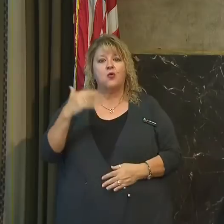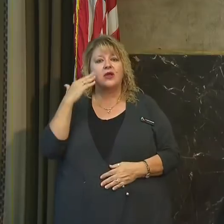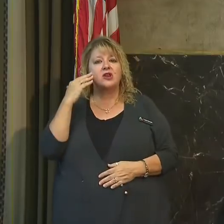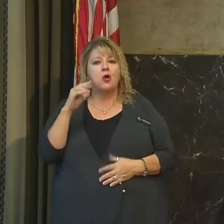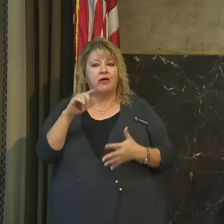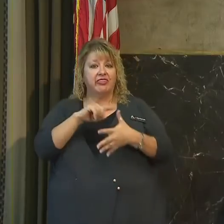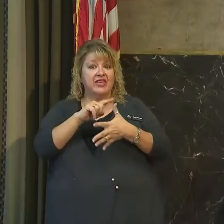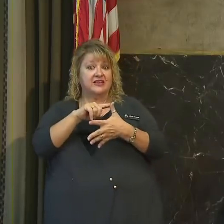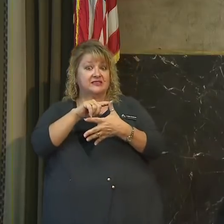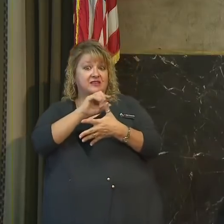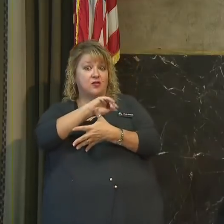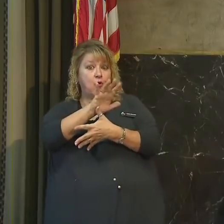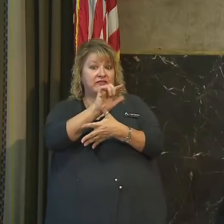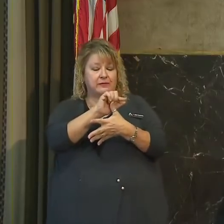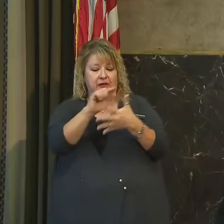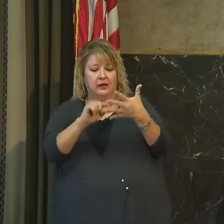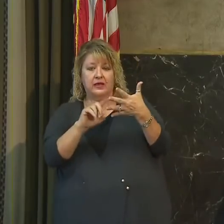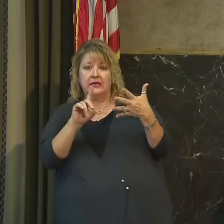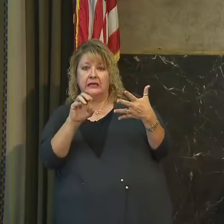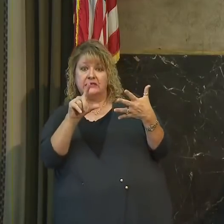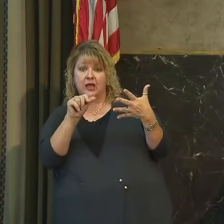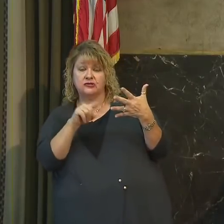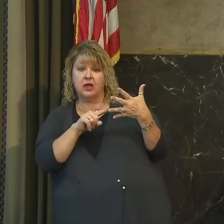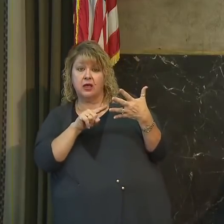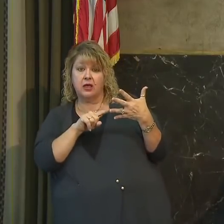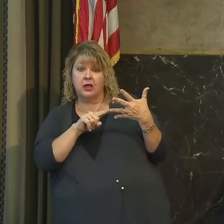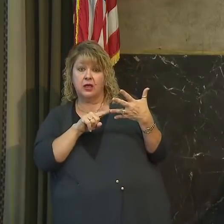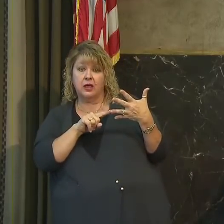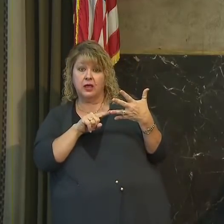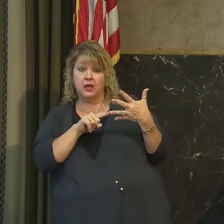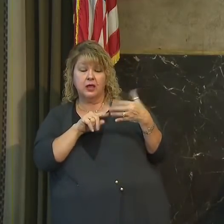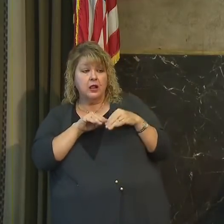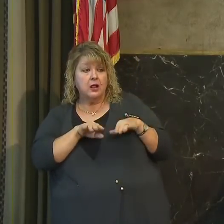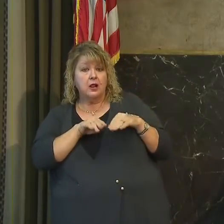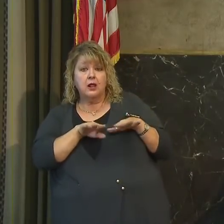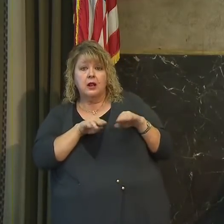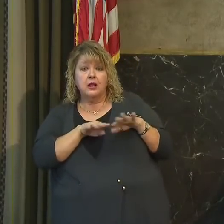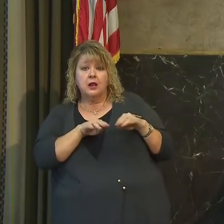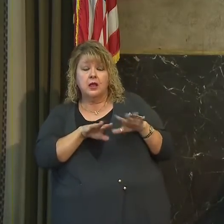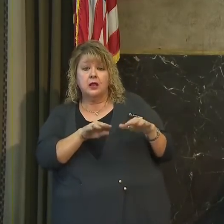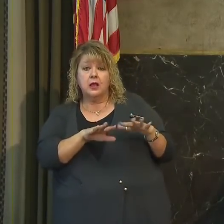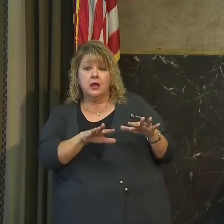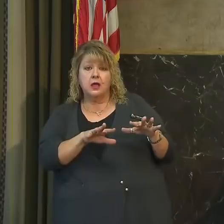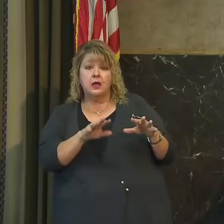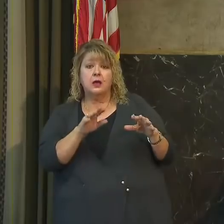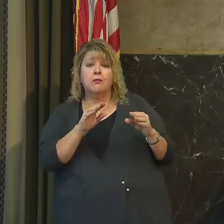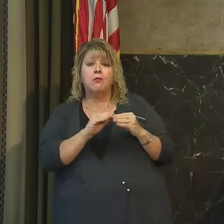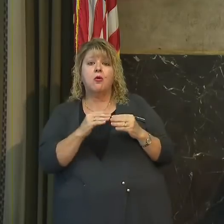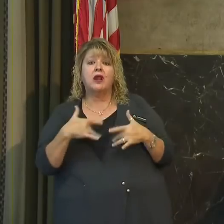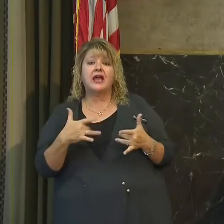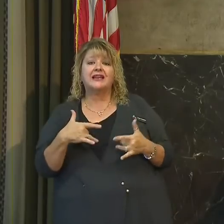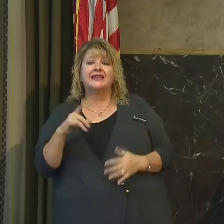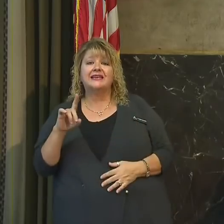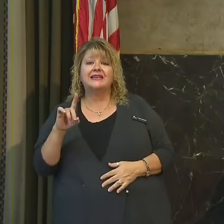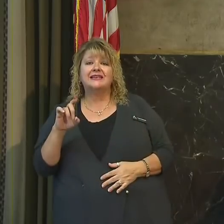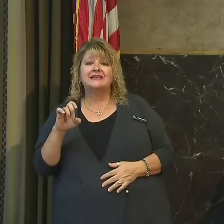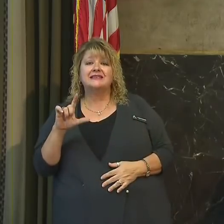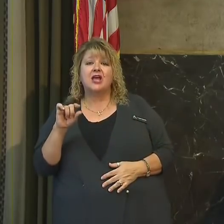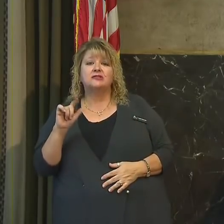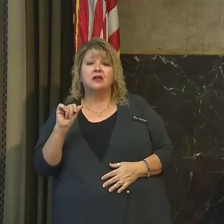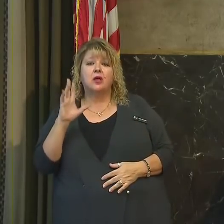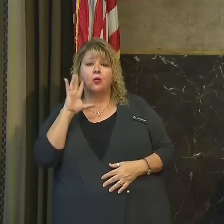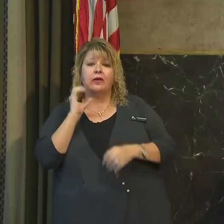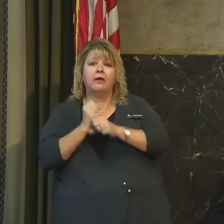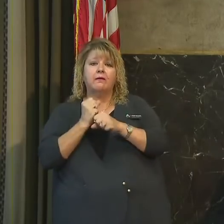Delta variant today, but the more transmission that occurs, the more likely that Delta spawns yet